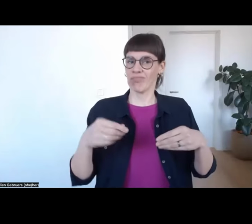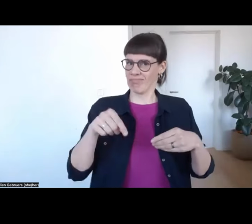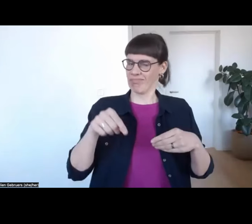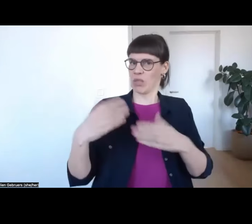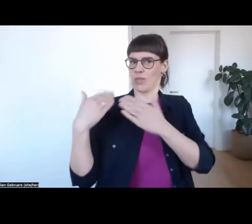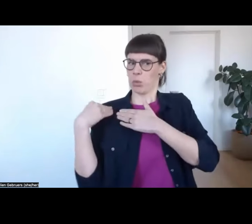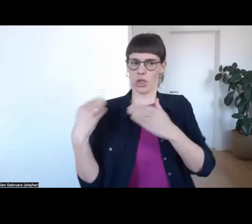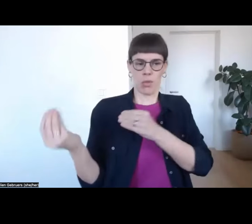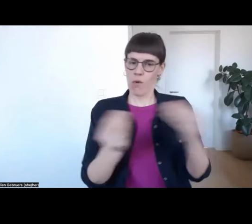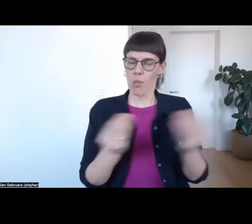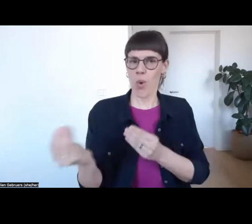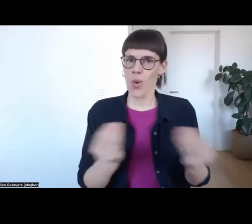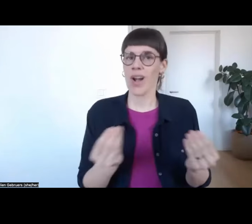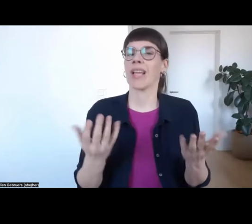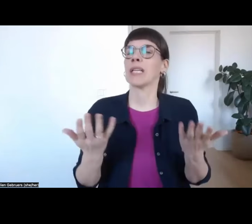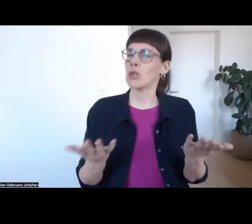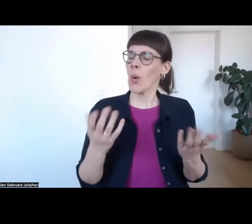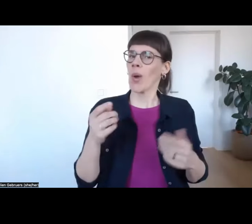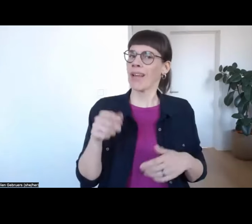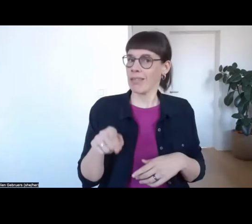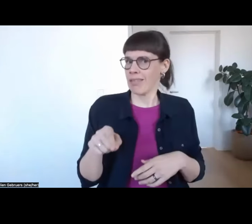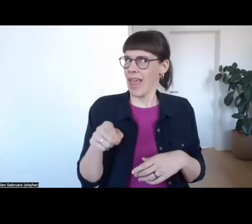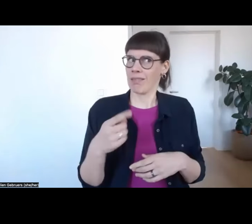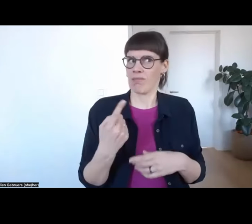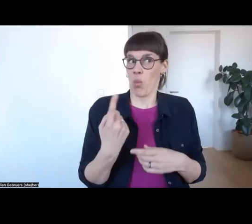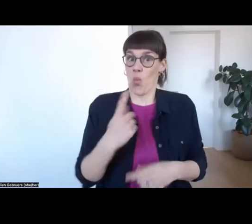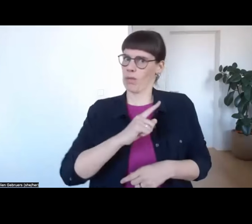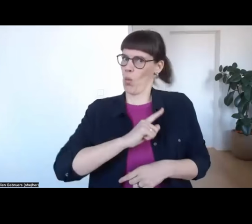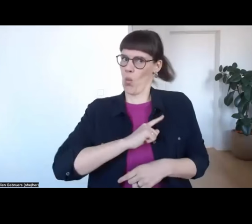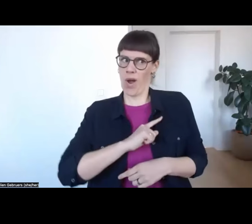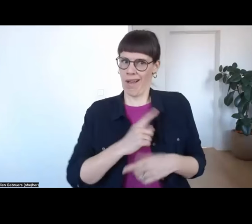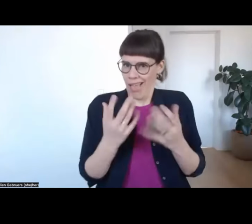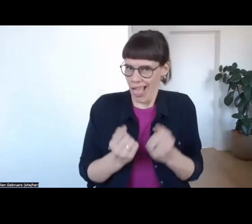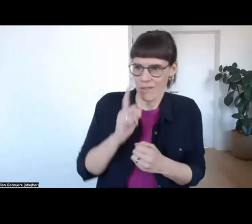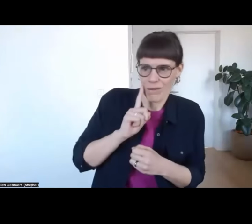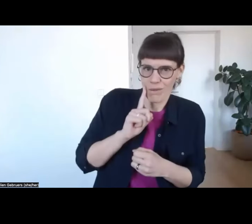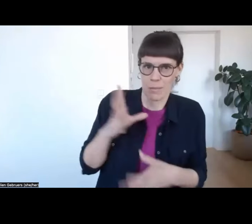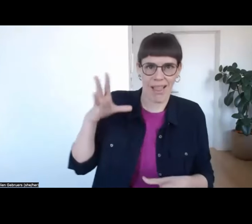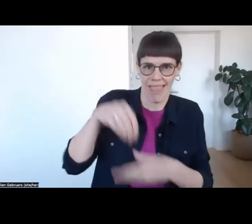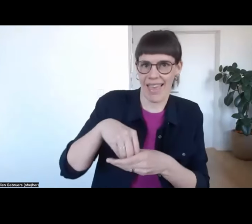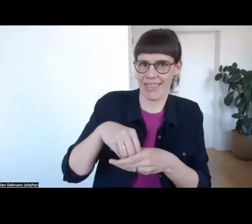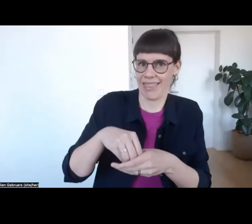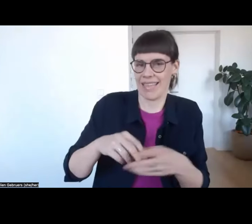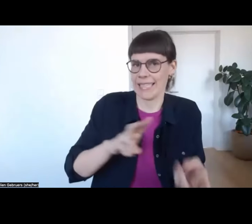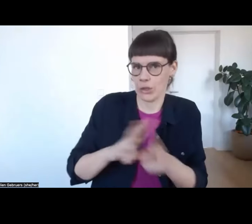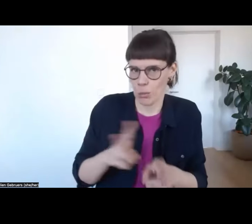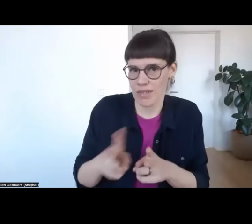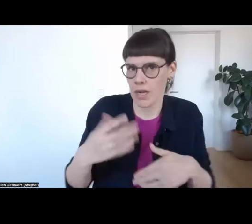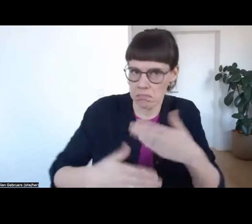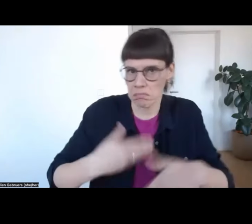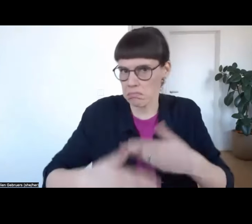was doing most of that brokering, or took on the role of being the primary person for brokering.